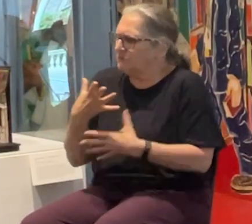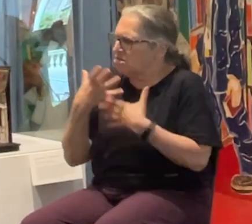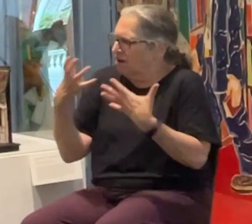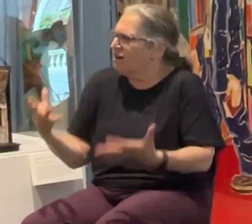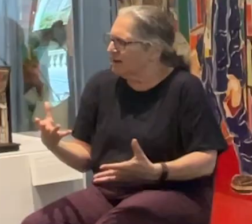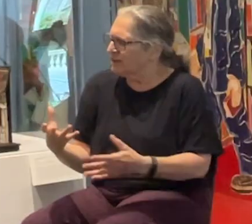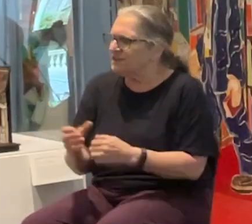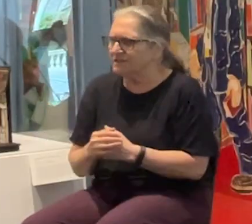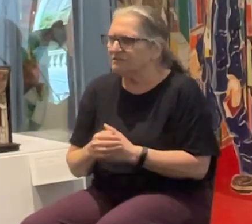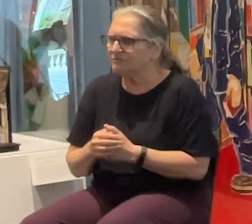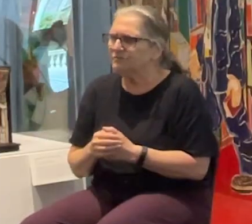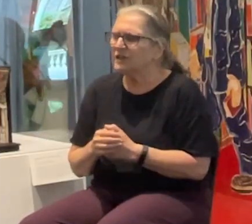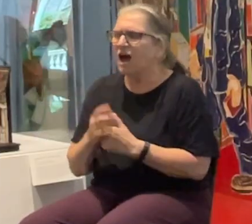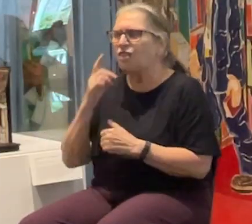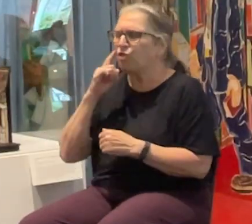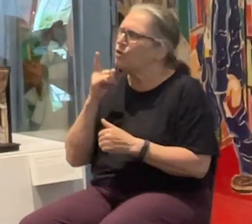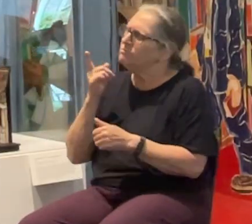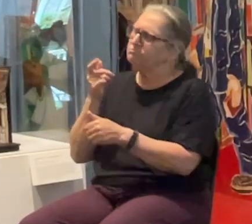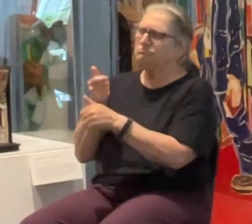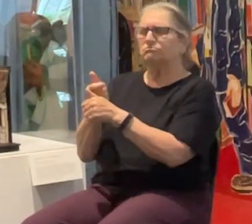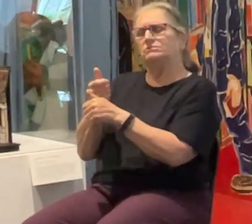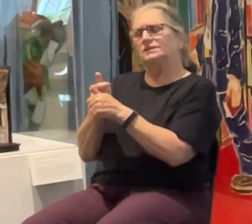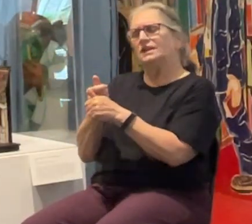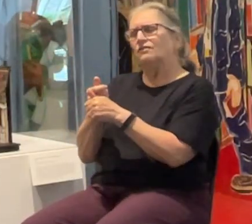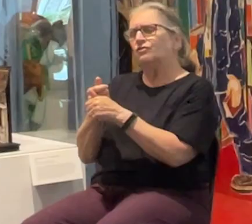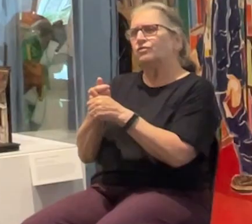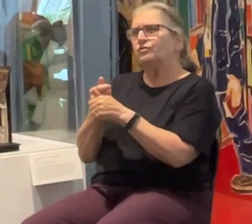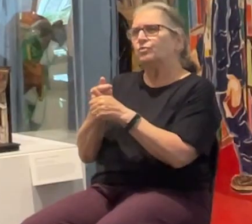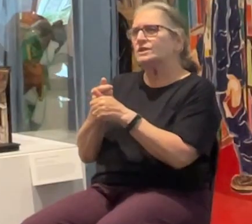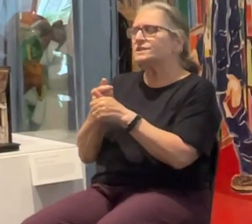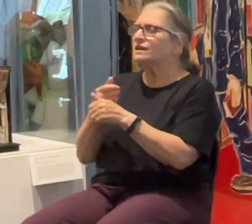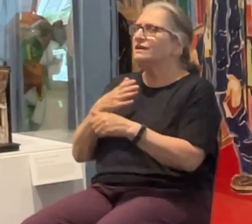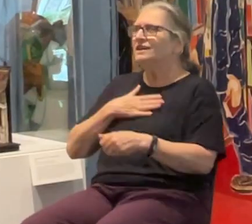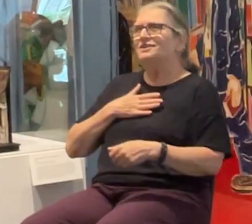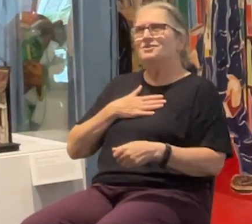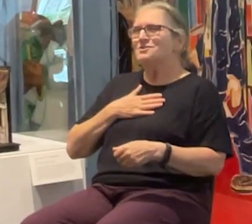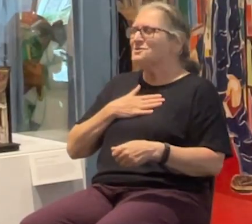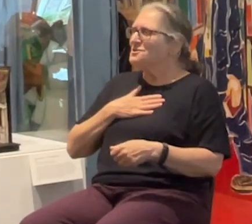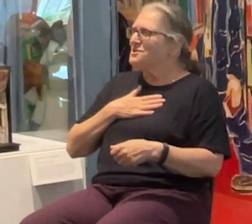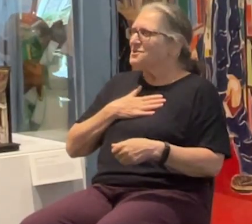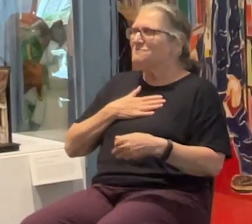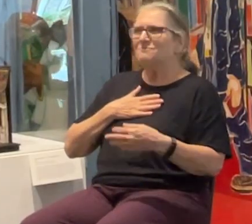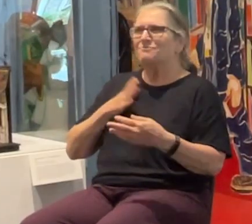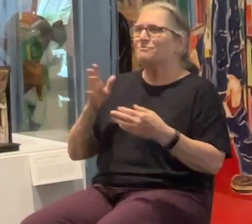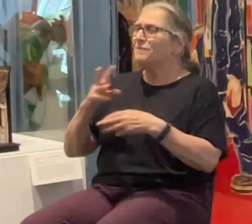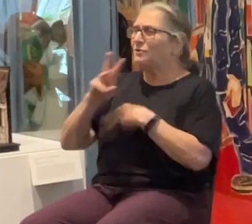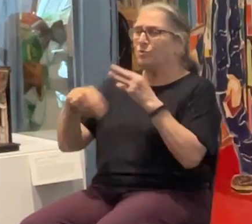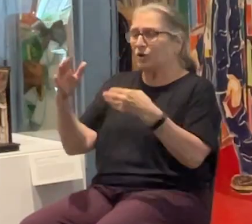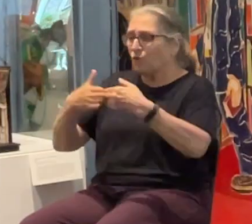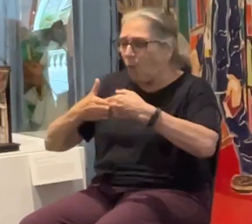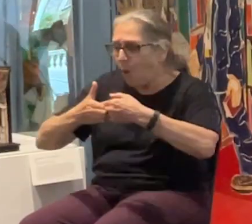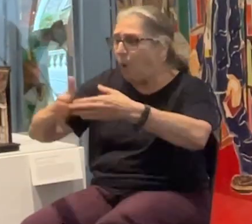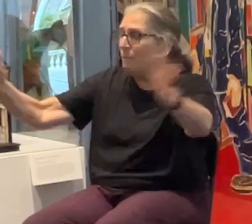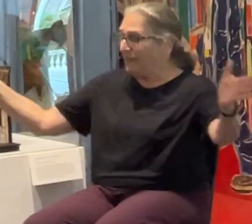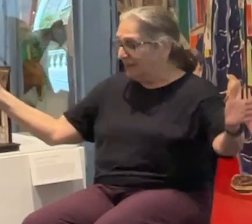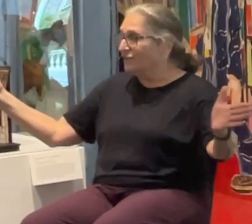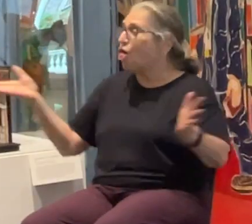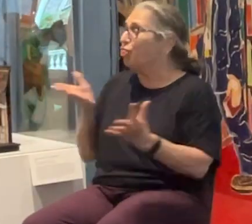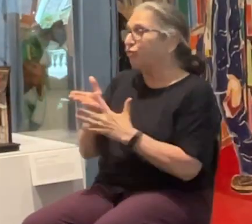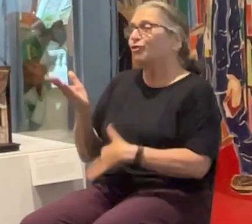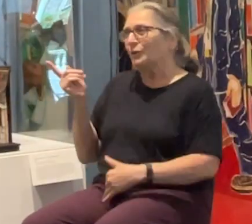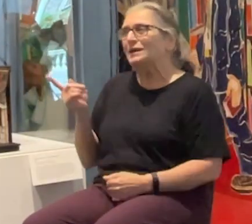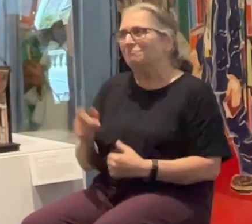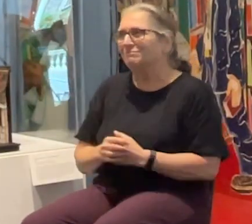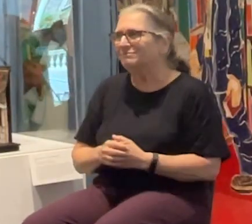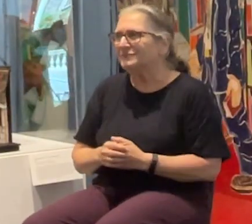And I always thought of him as someone that would open the gates to what you wanted to do. And I had a bit of a vision or a